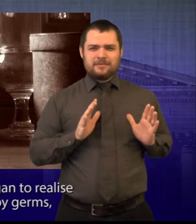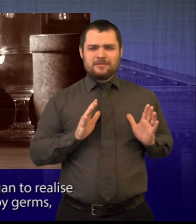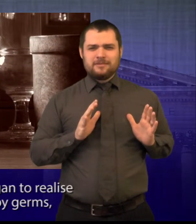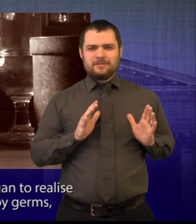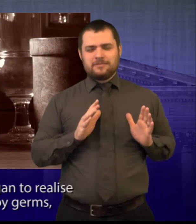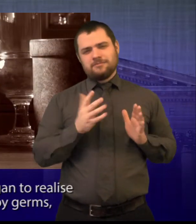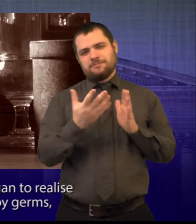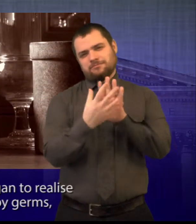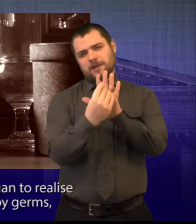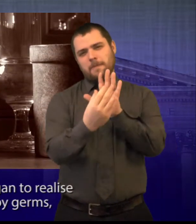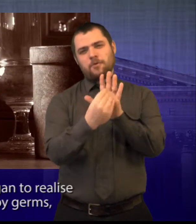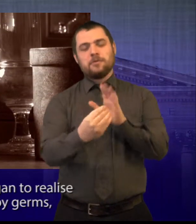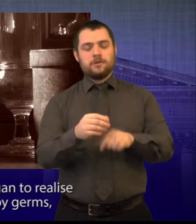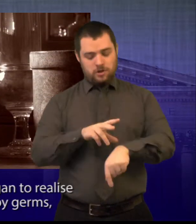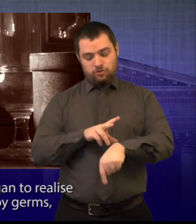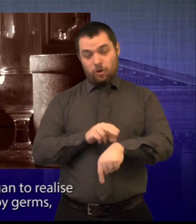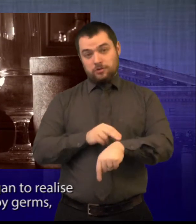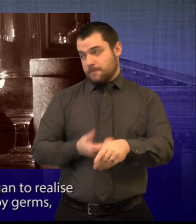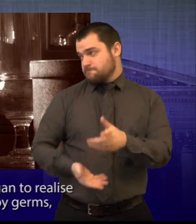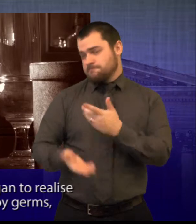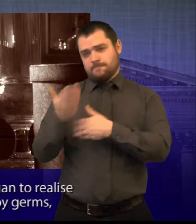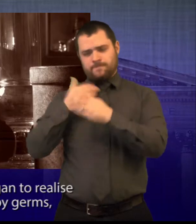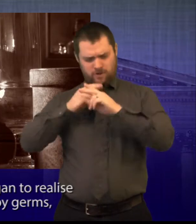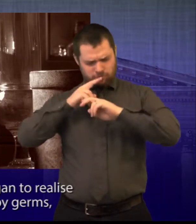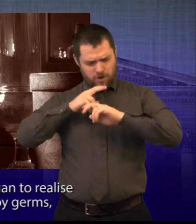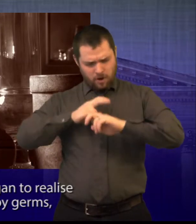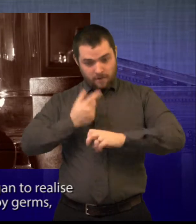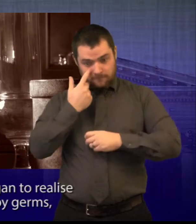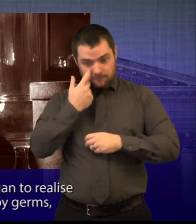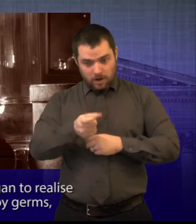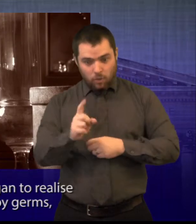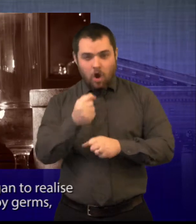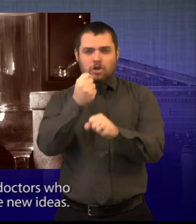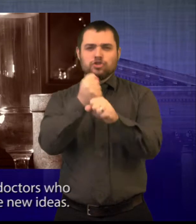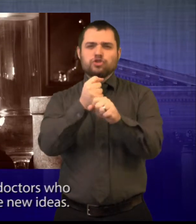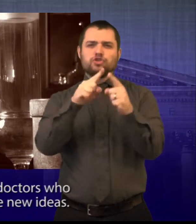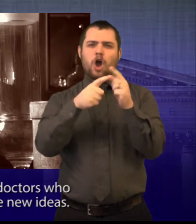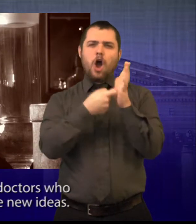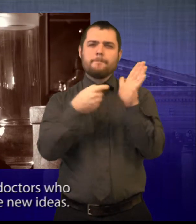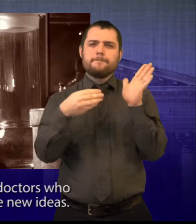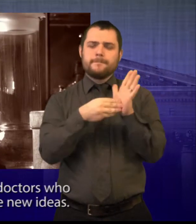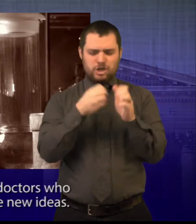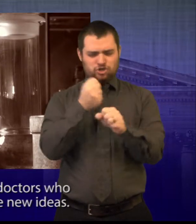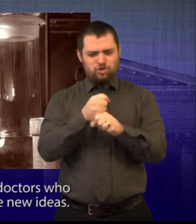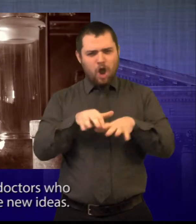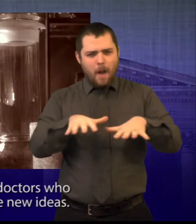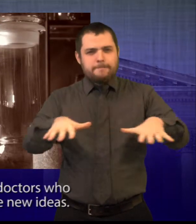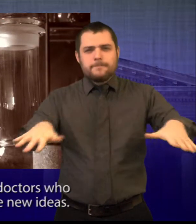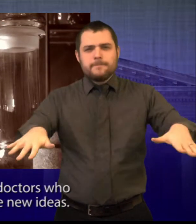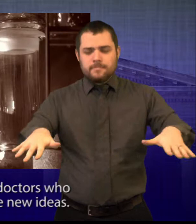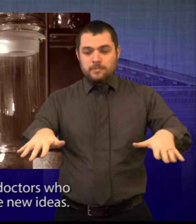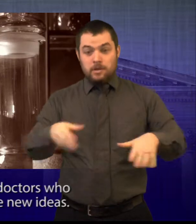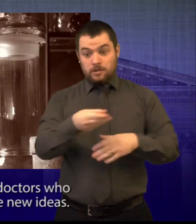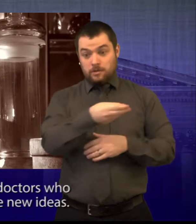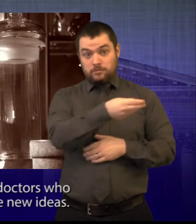When medical scientists first began to realize that infections were caused by germs, there were some surgeons and doctors